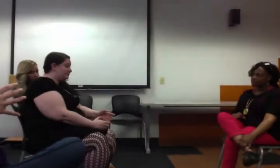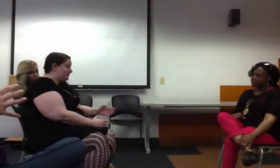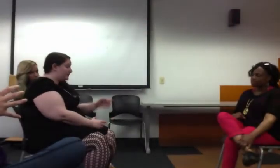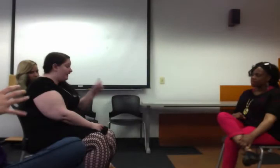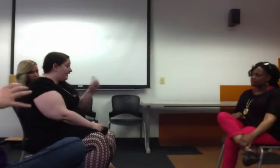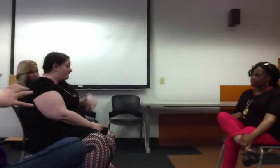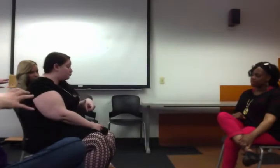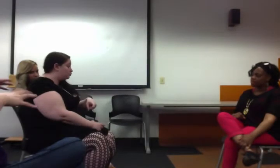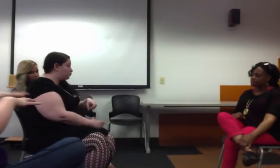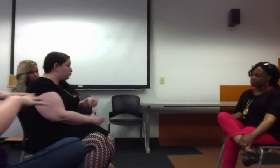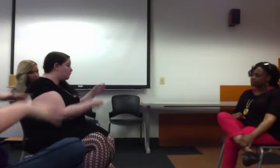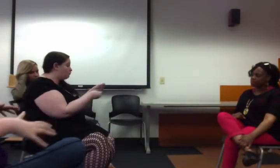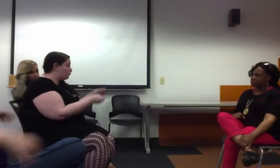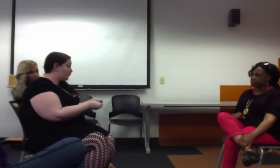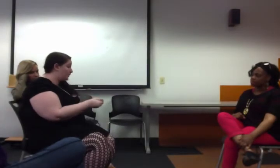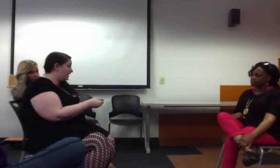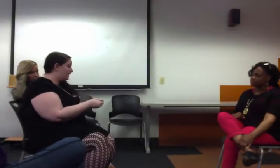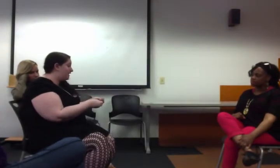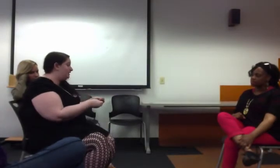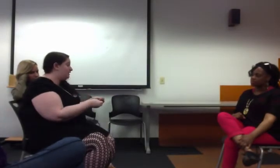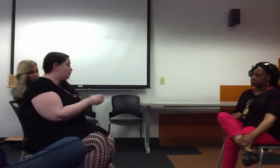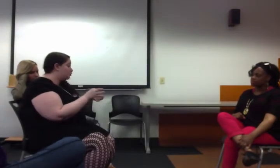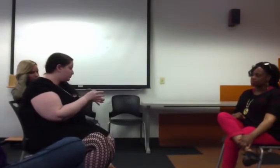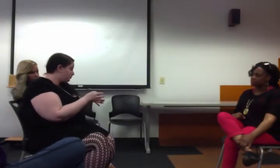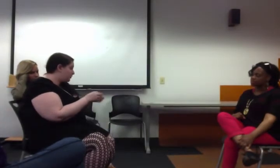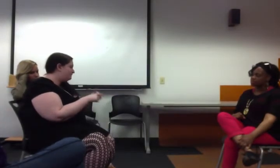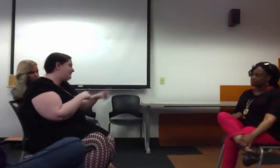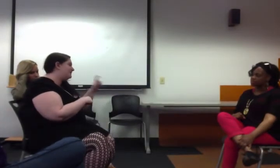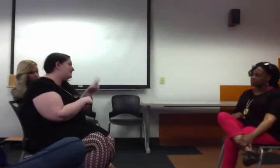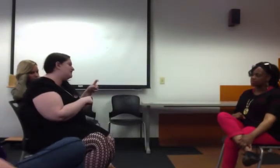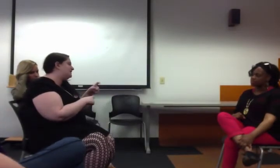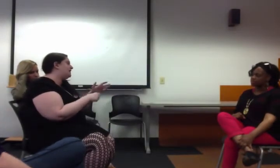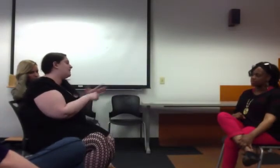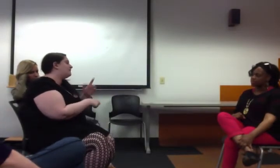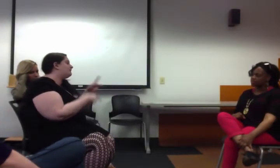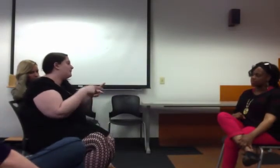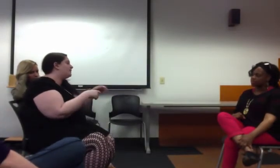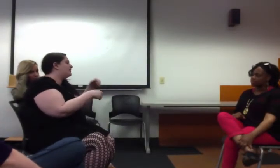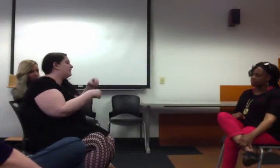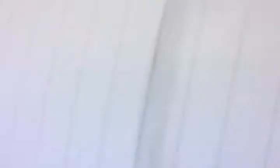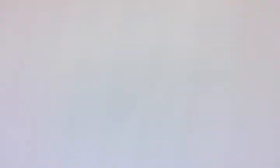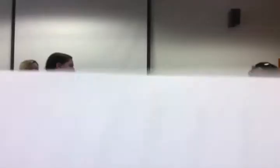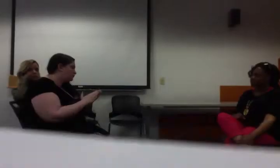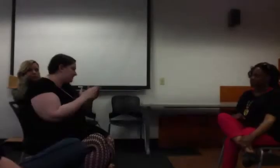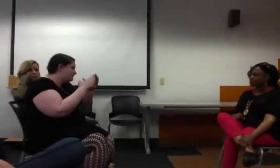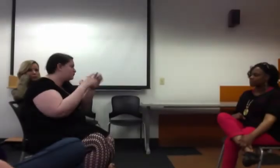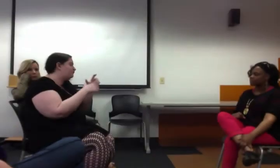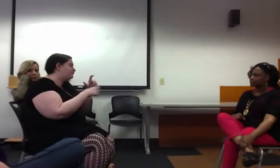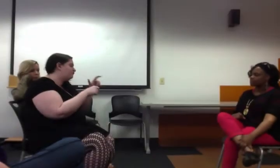like, people in the house to be able to pay the interpreters. So, but usually that's not a problem, because